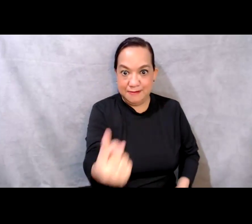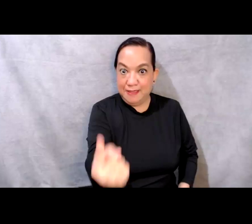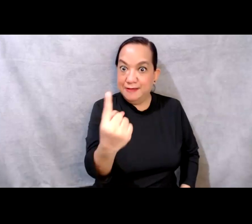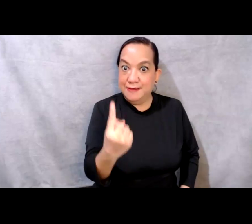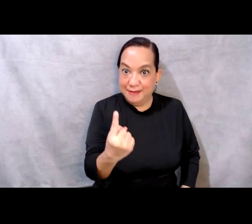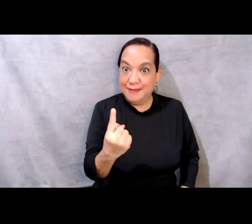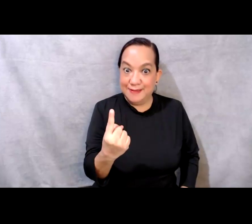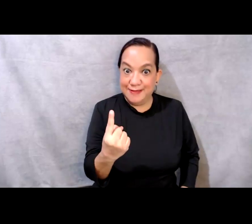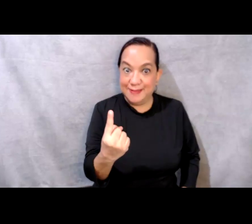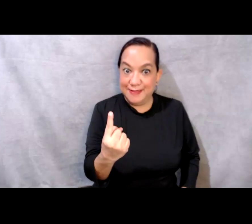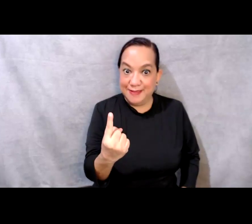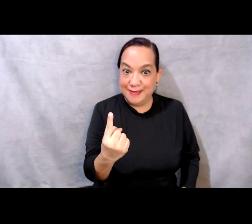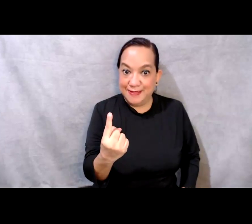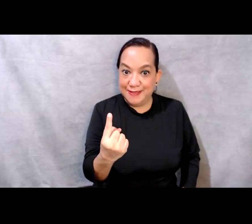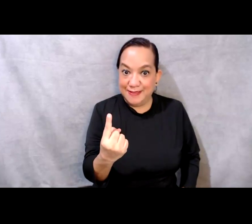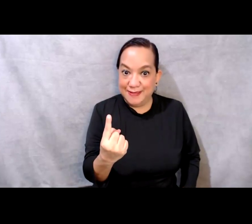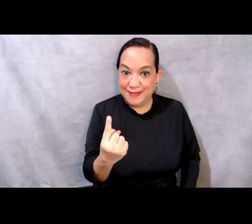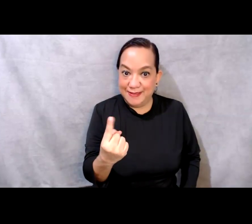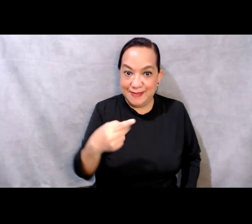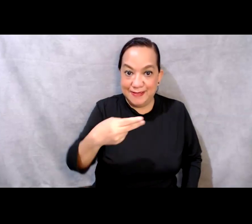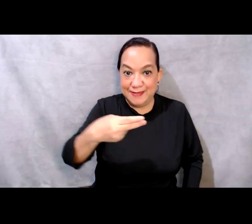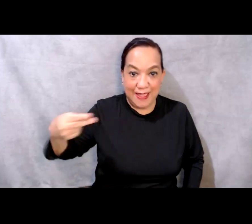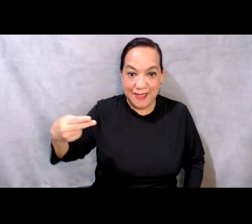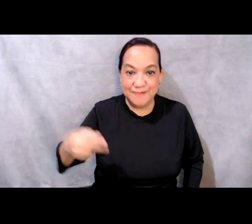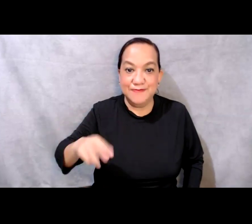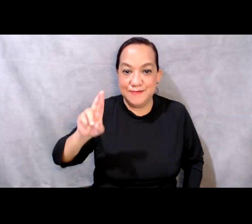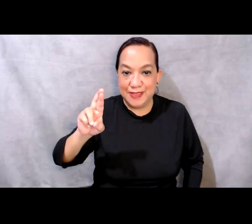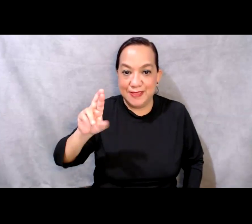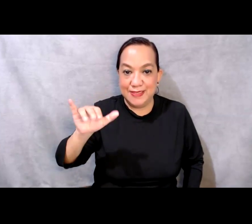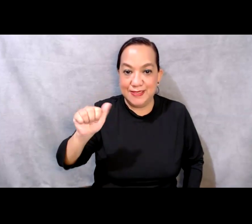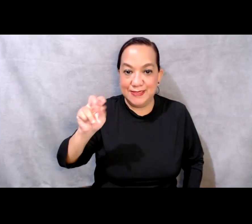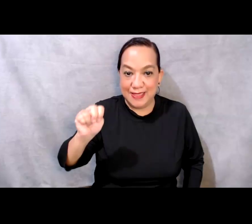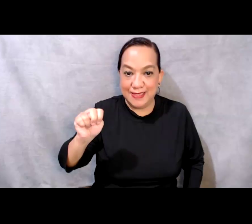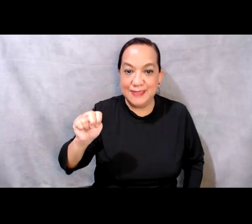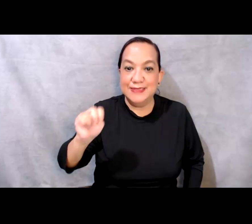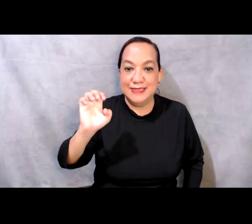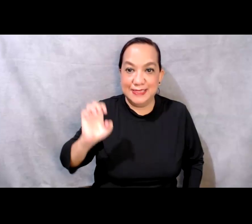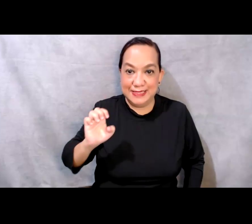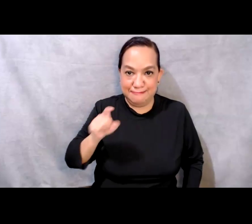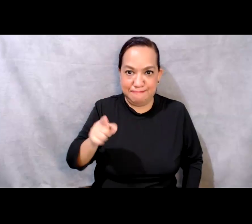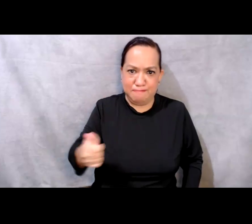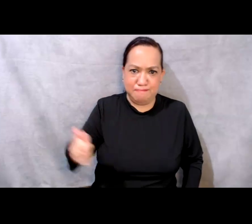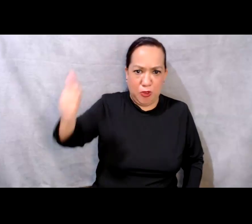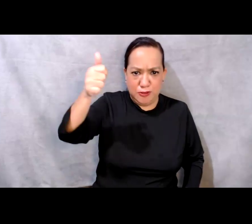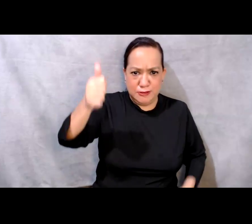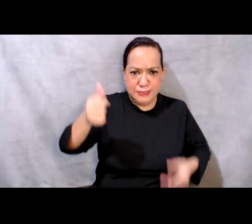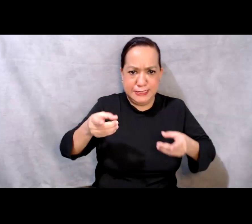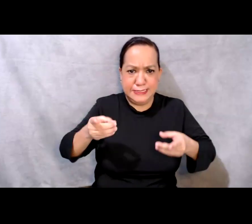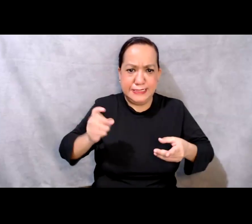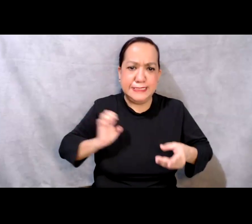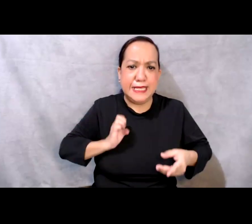Ryan Hassan, the Executive Director of NGO Forum on ADB, who was actually meant to be a panelist here today,